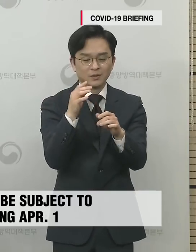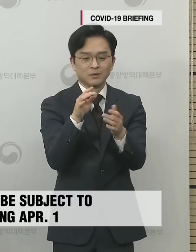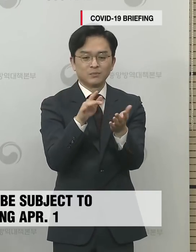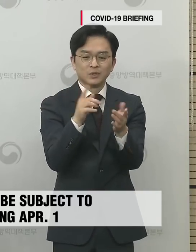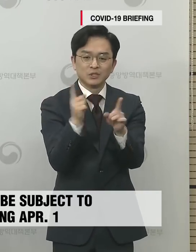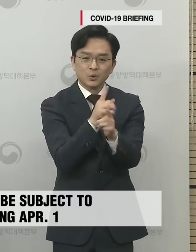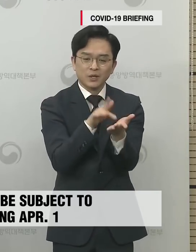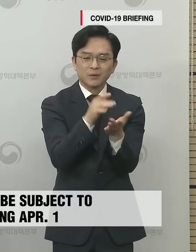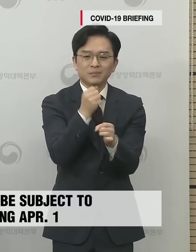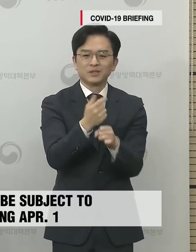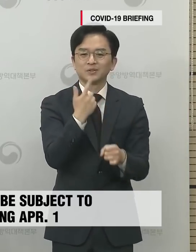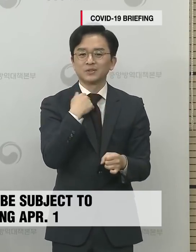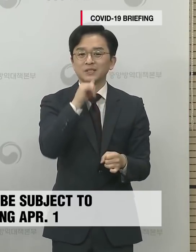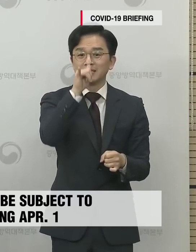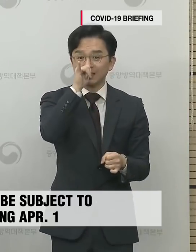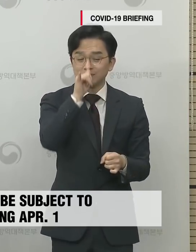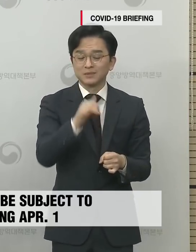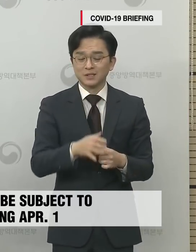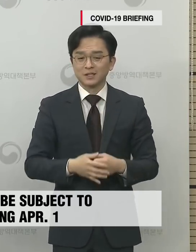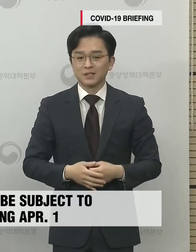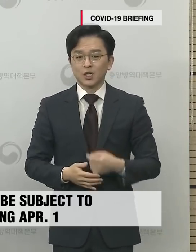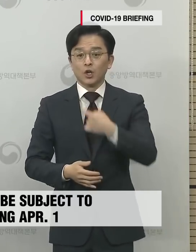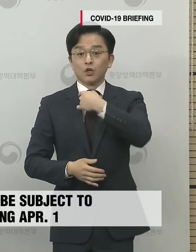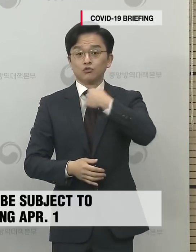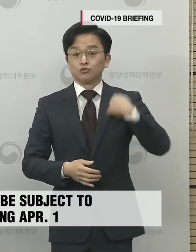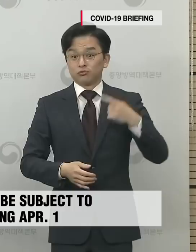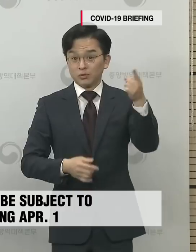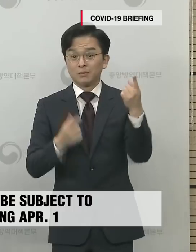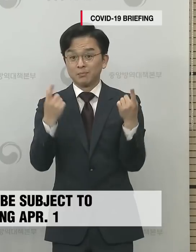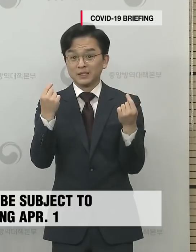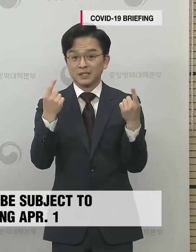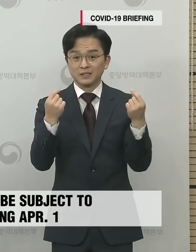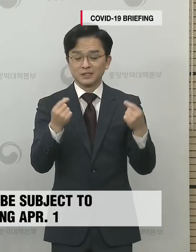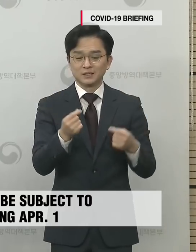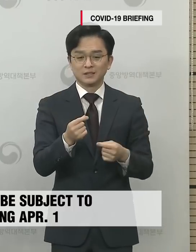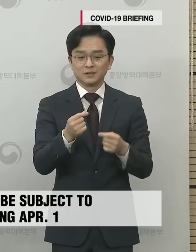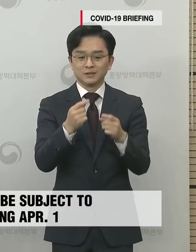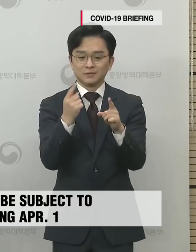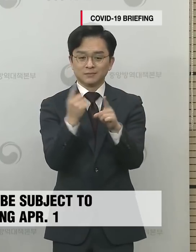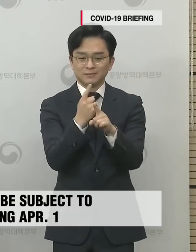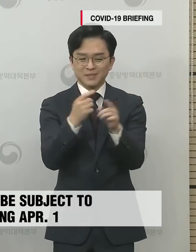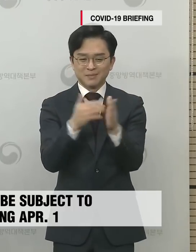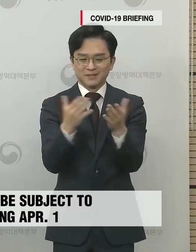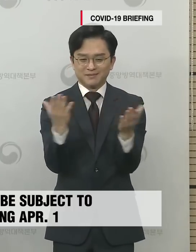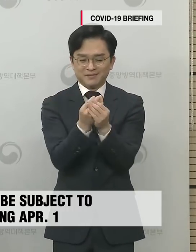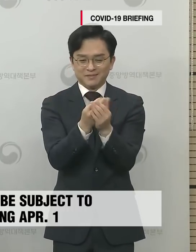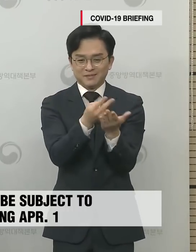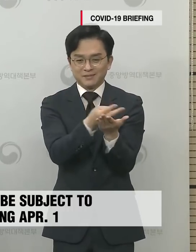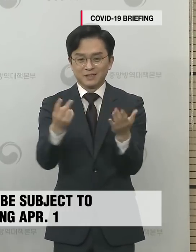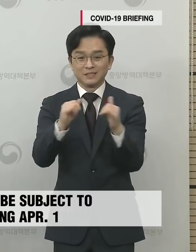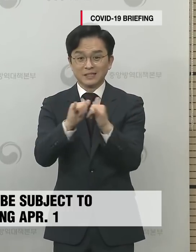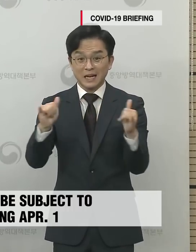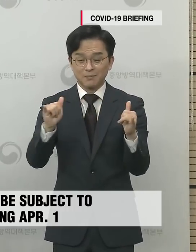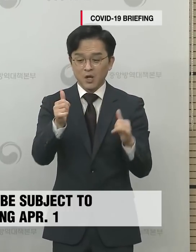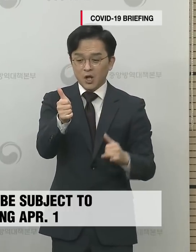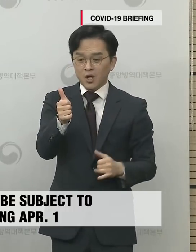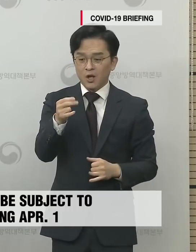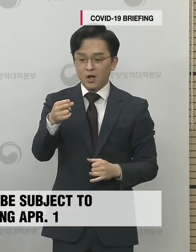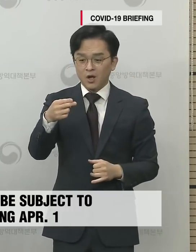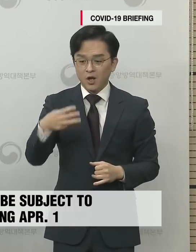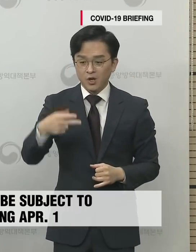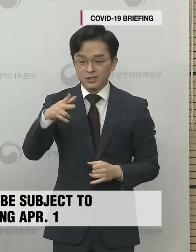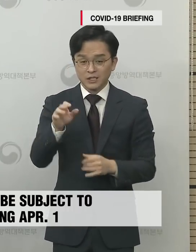for MERS here in Korea to treat those patients. And we also witnessed some of the successful cases in